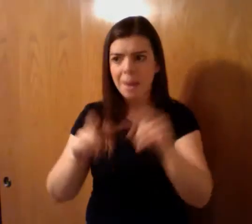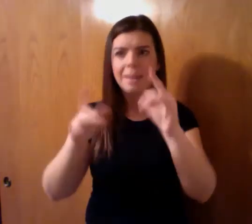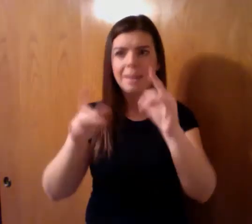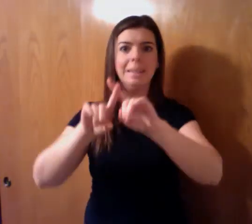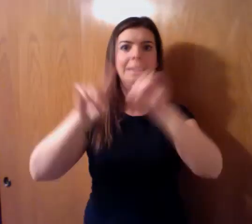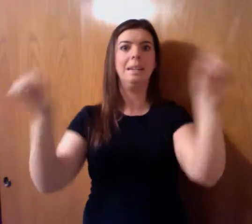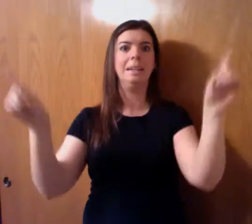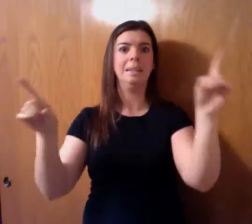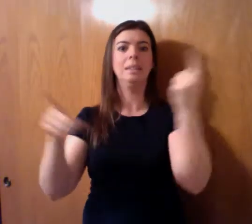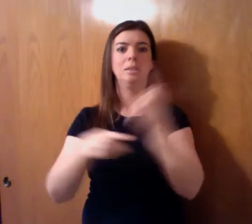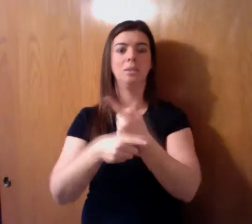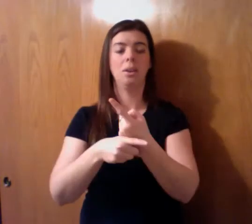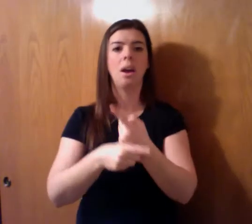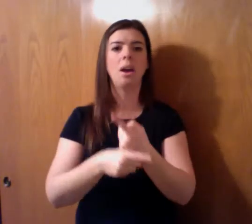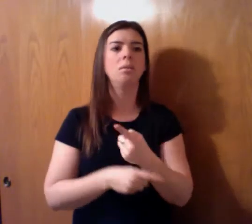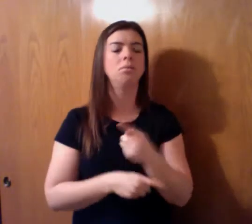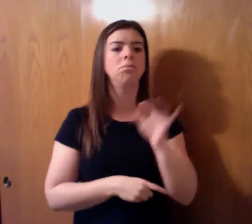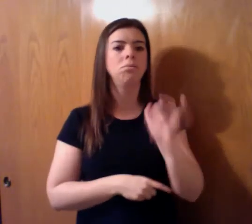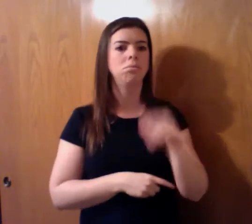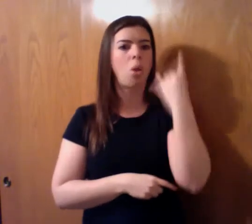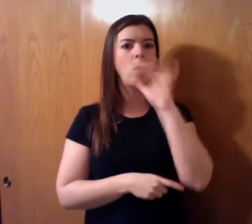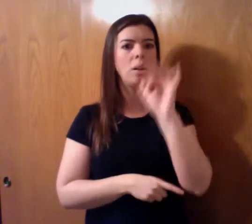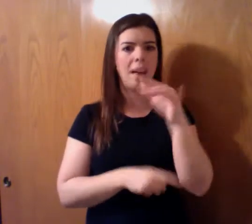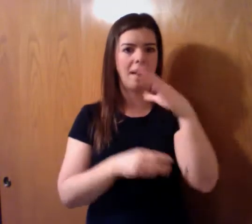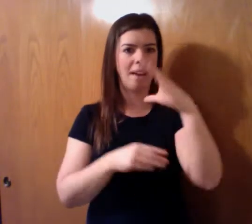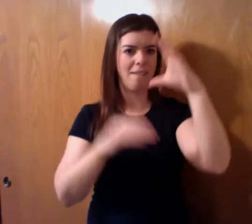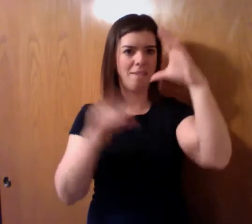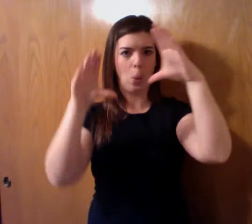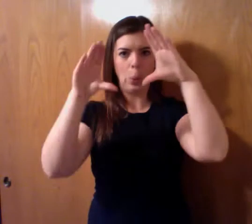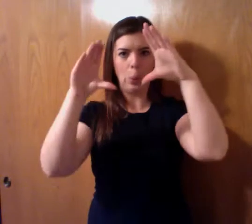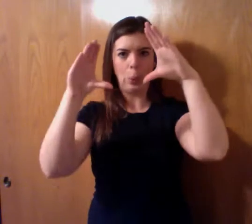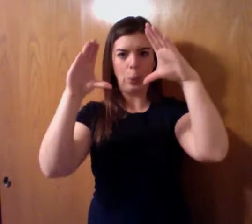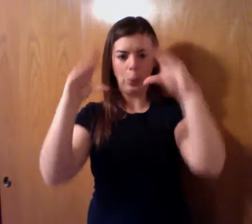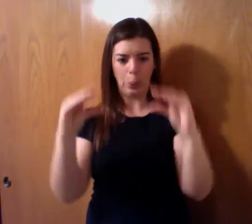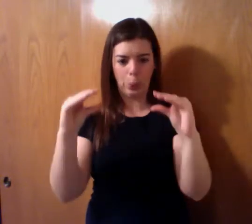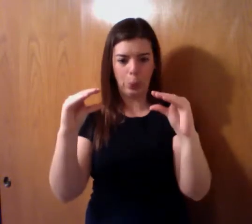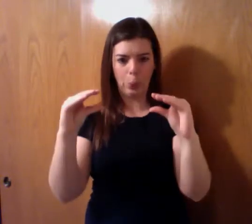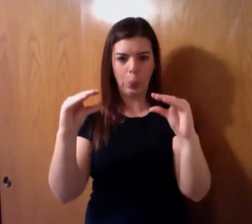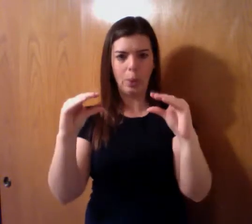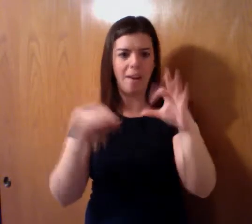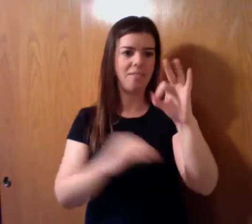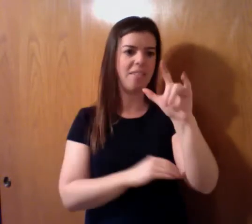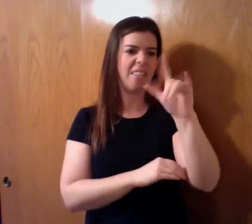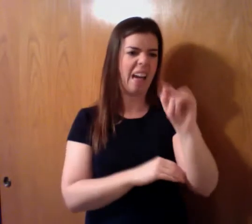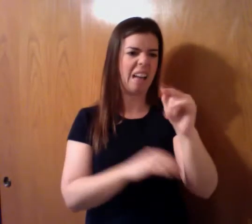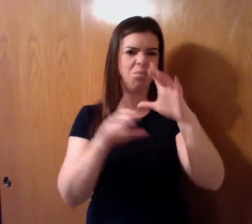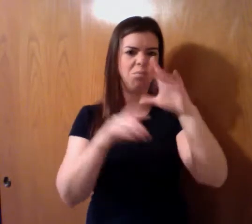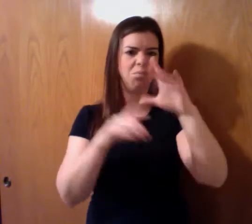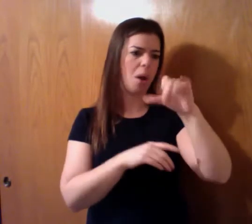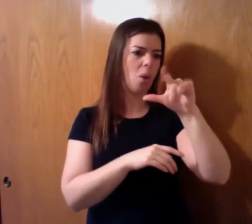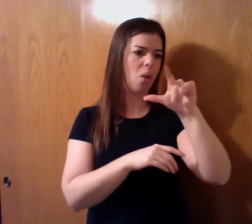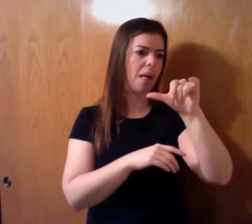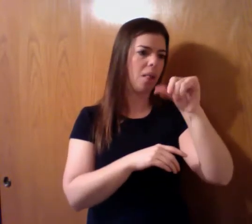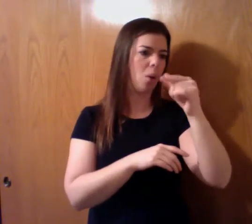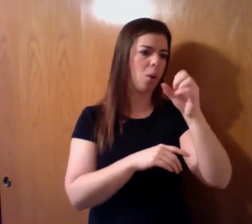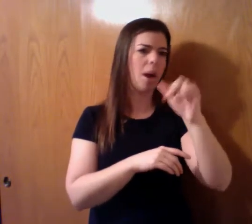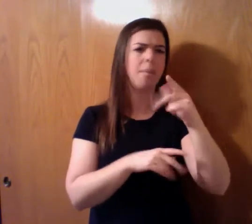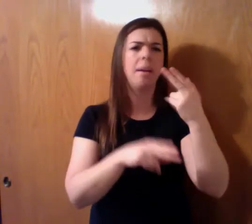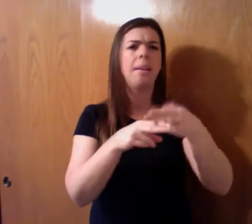is. Looks like a flattened parallelogram, right? Look at that. Look at that funny name over there. Can somebody pronounce